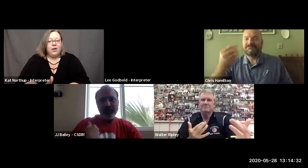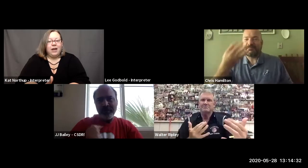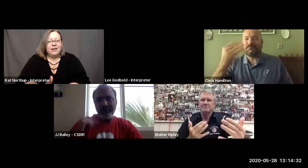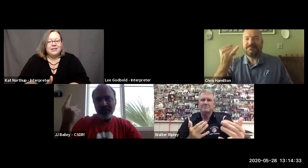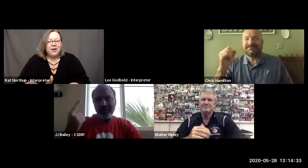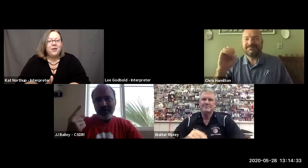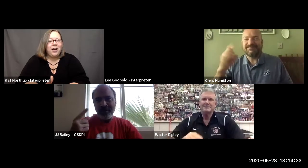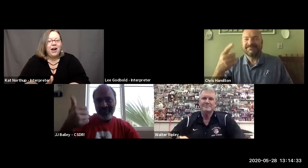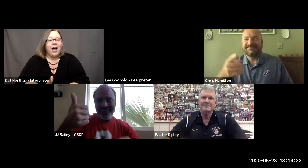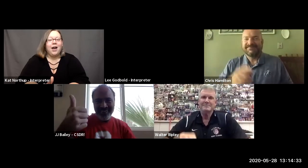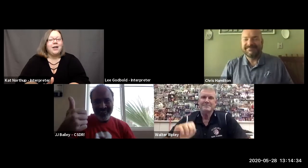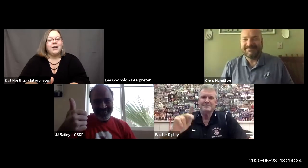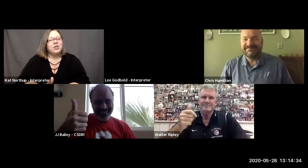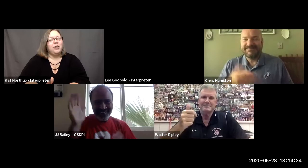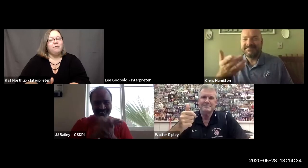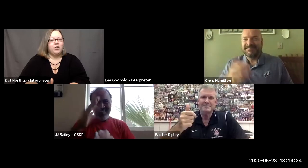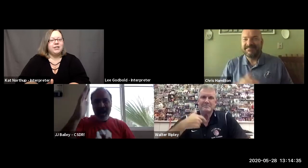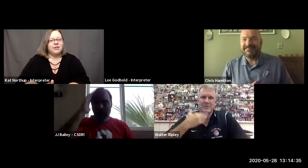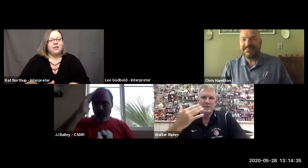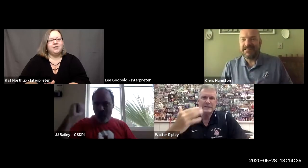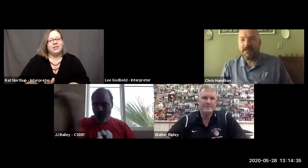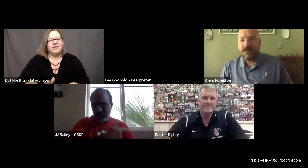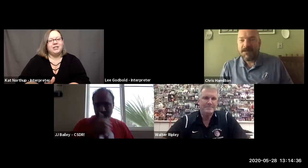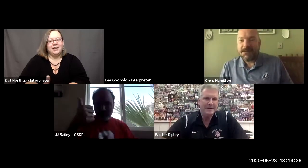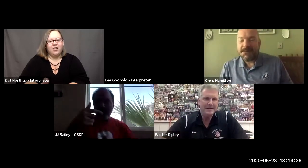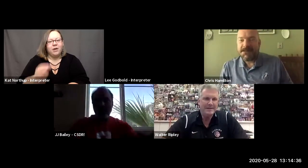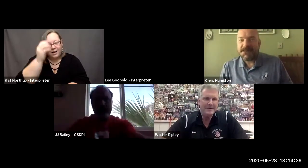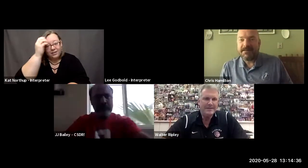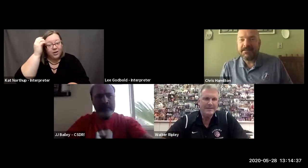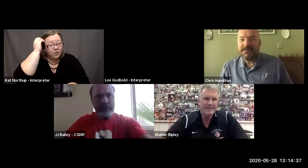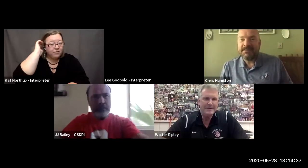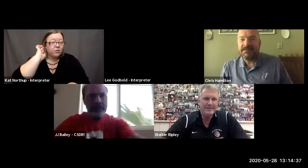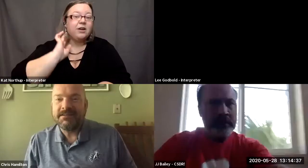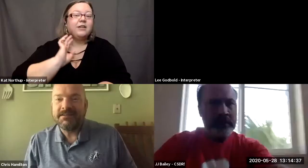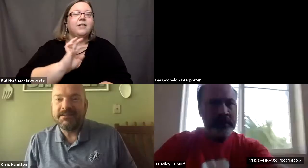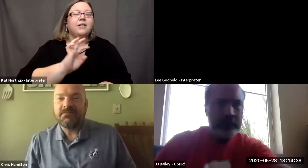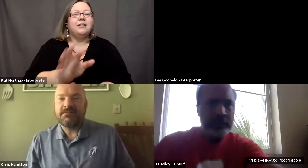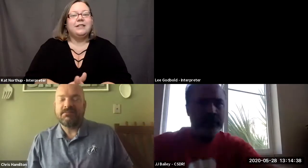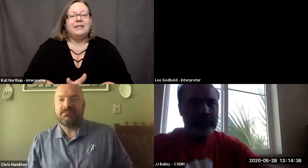Okay, so I showed up first. JJ saying, all right, hello everyone.